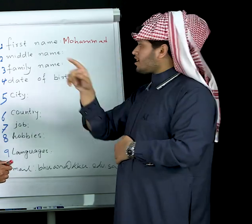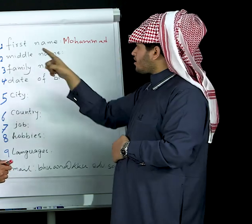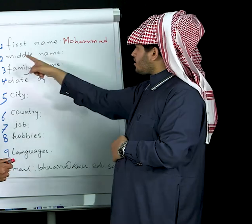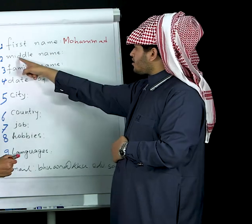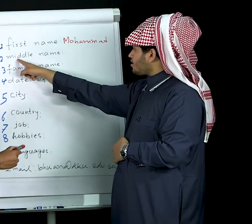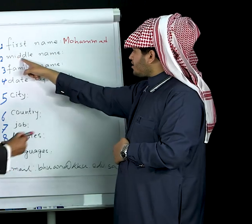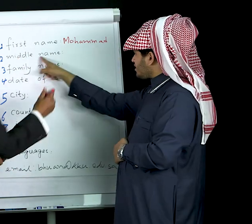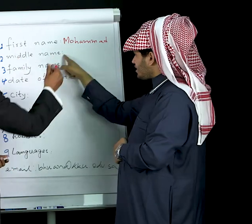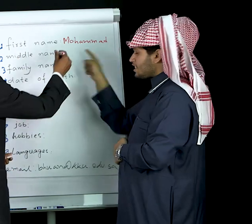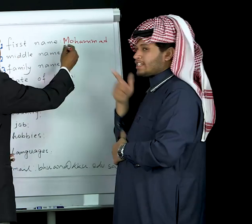name will be Ali.